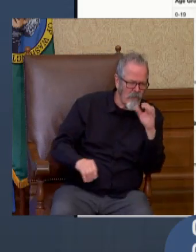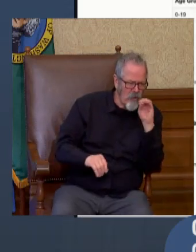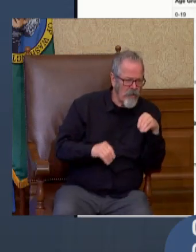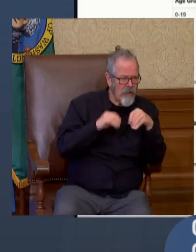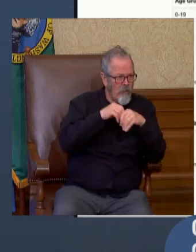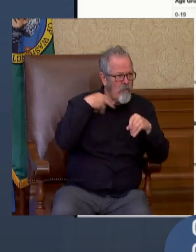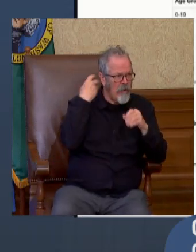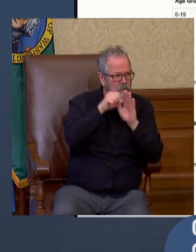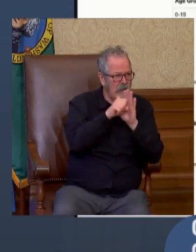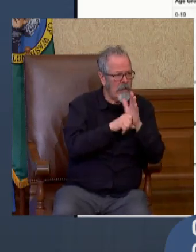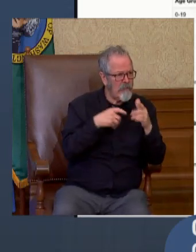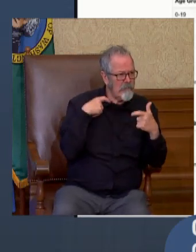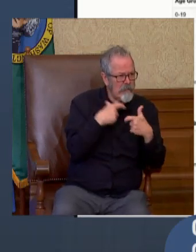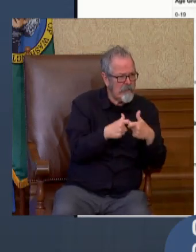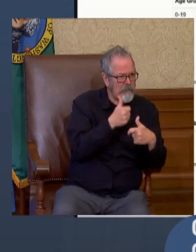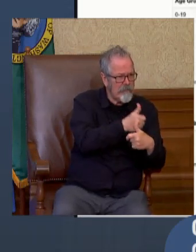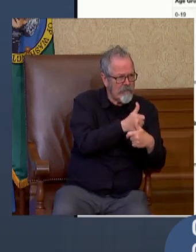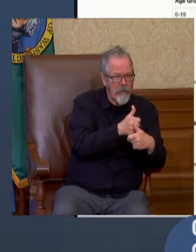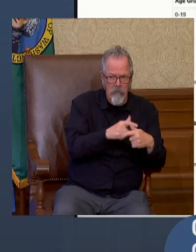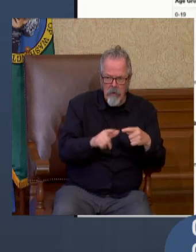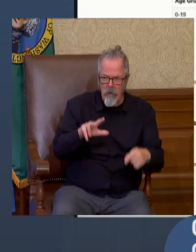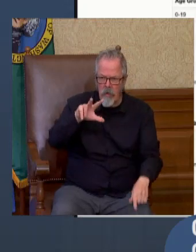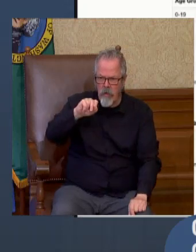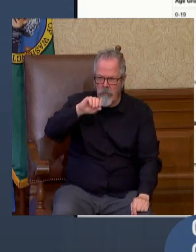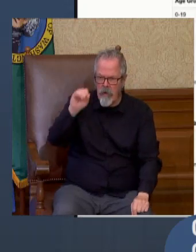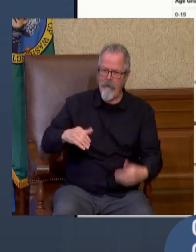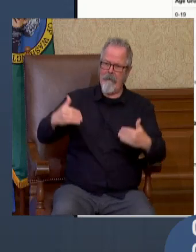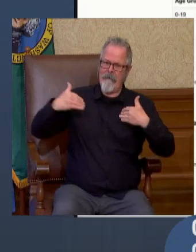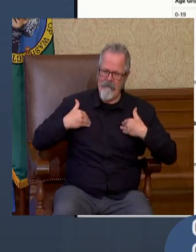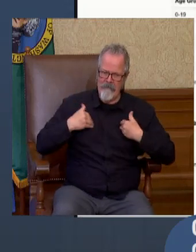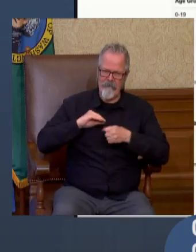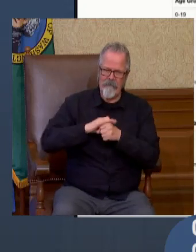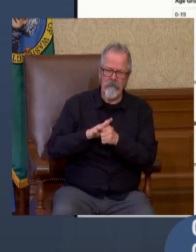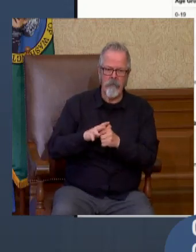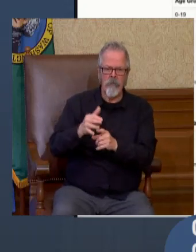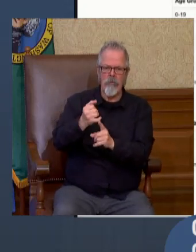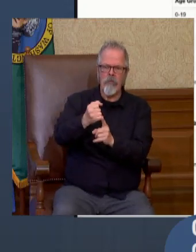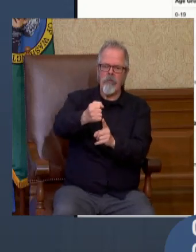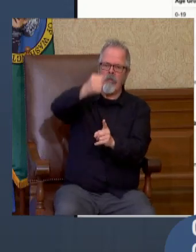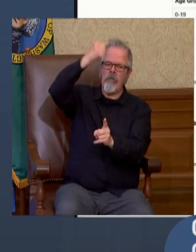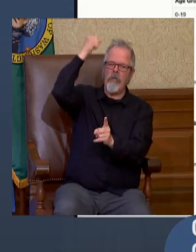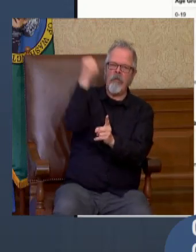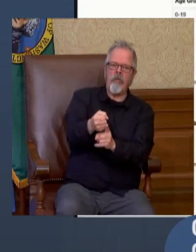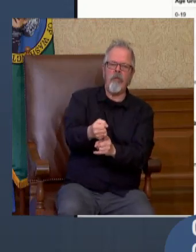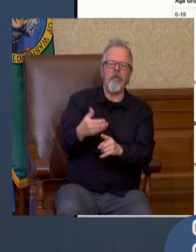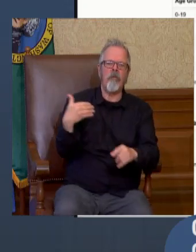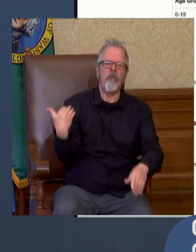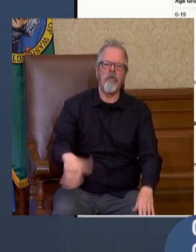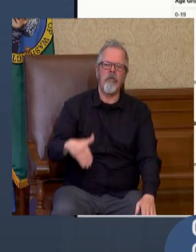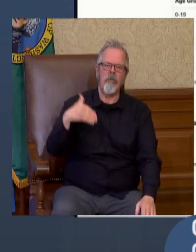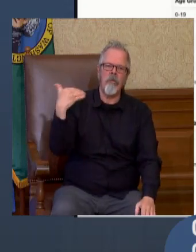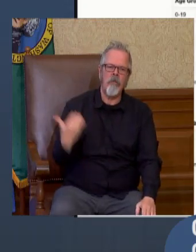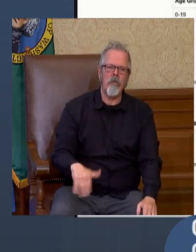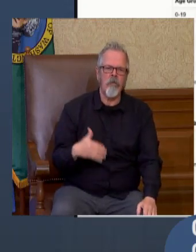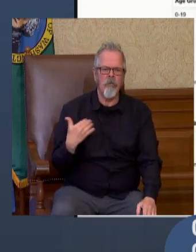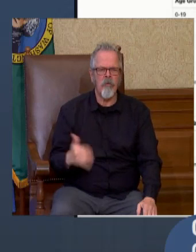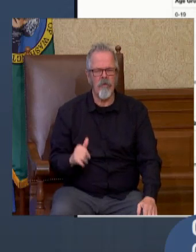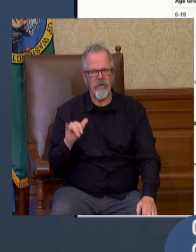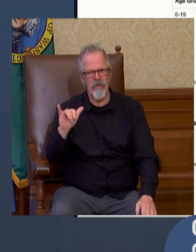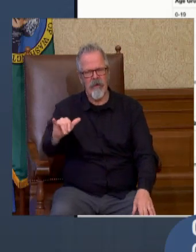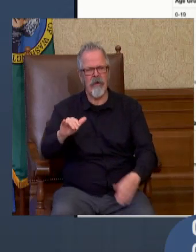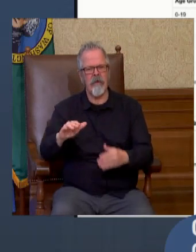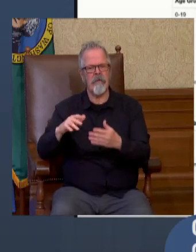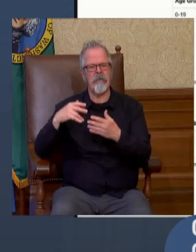disease for a variety of reasons. And we want to see every way we can to reduce that disproportionality